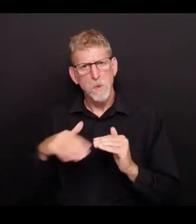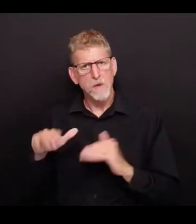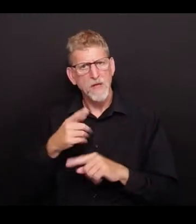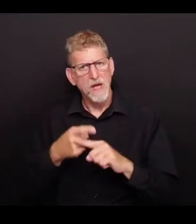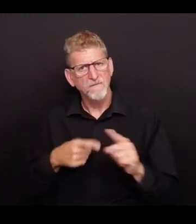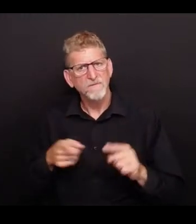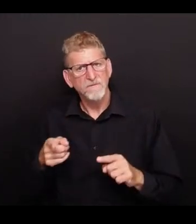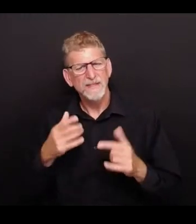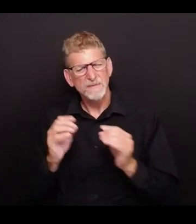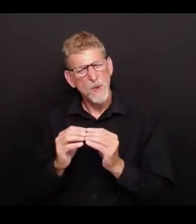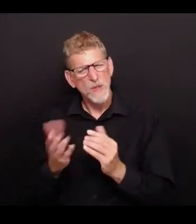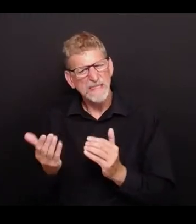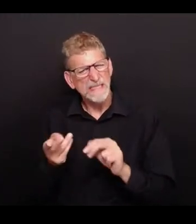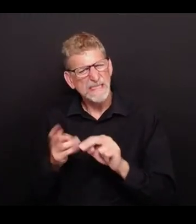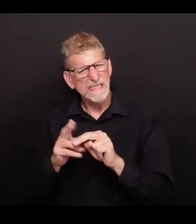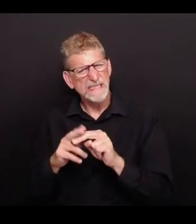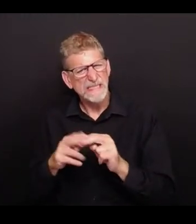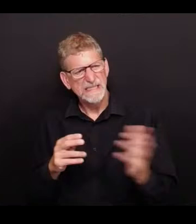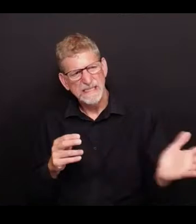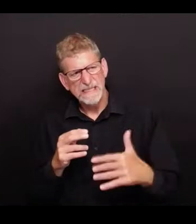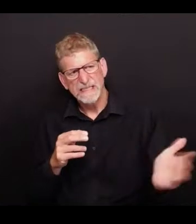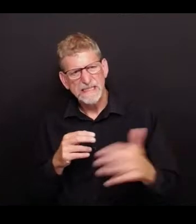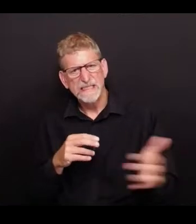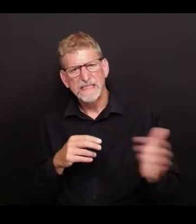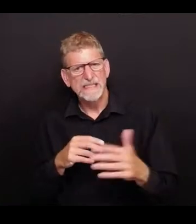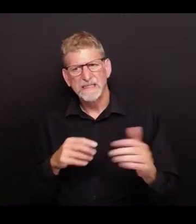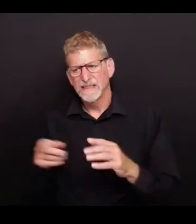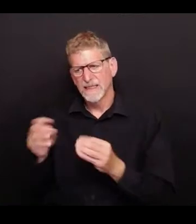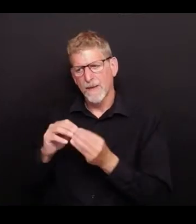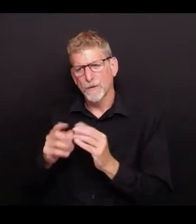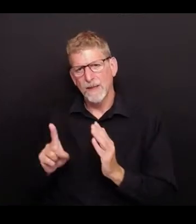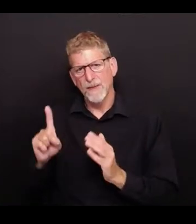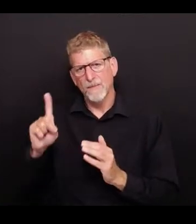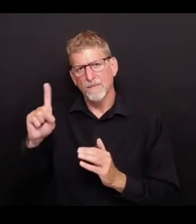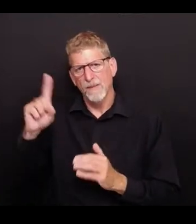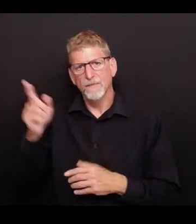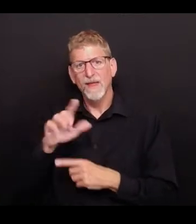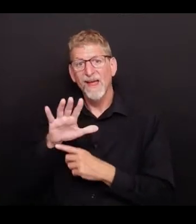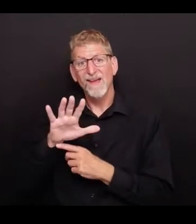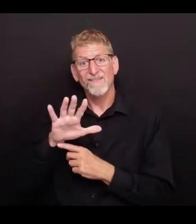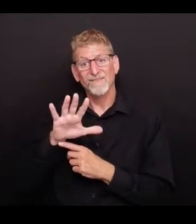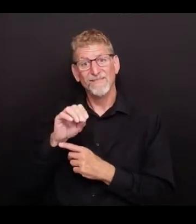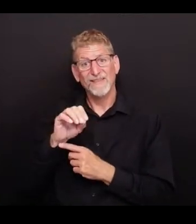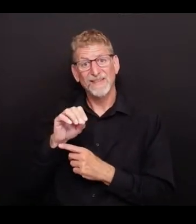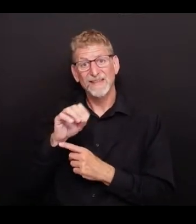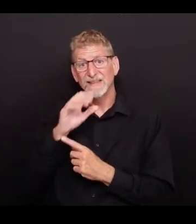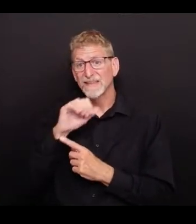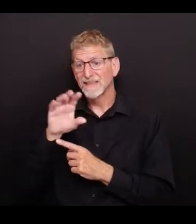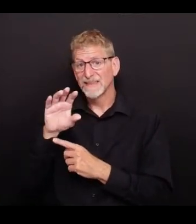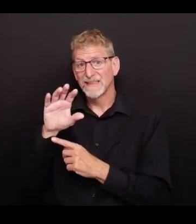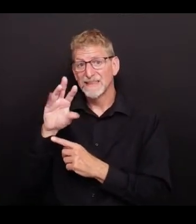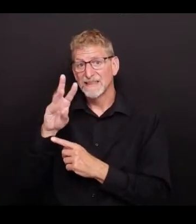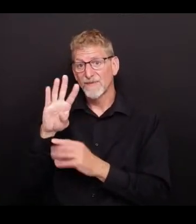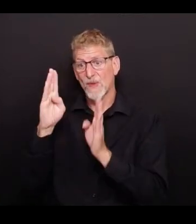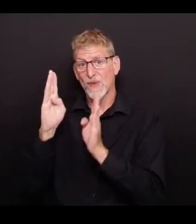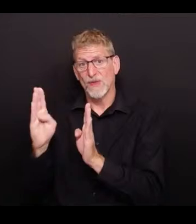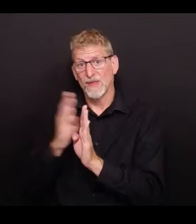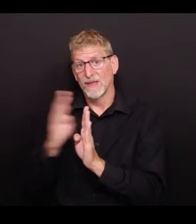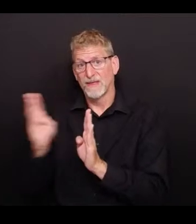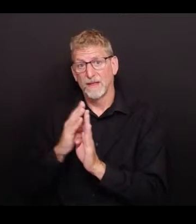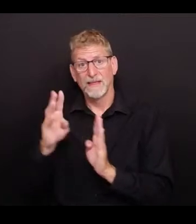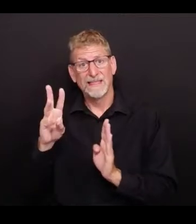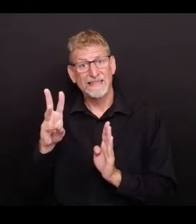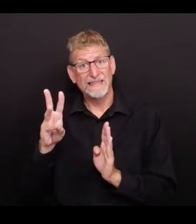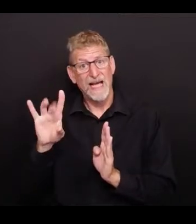ways to go with some of those younger populations. And with our 50 to 64-year-olds, we are at